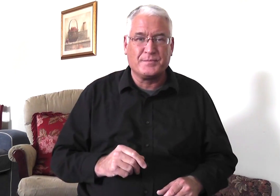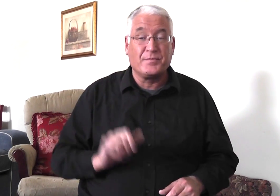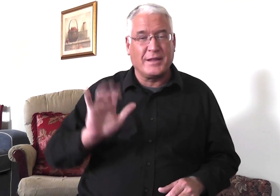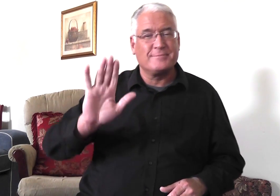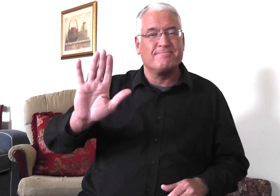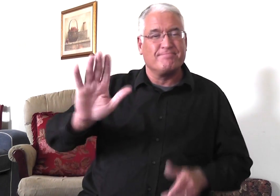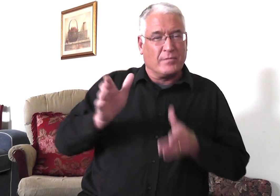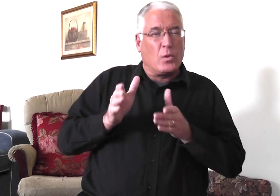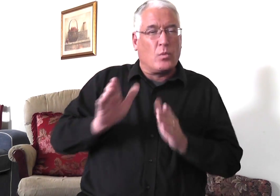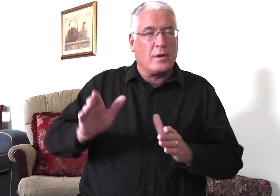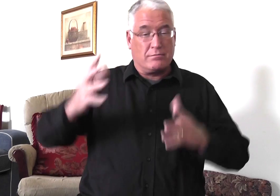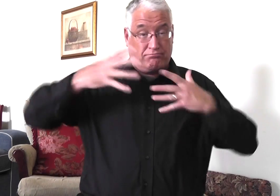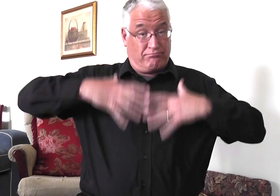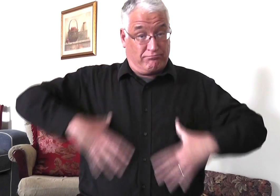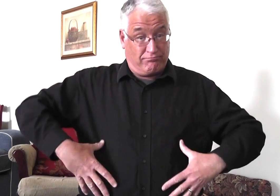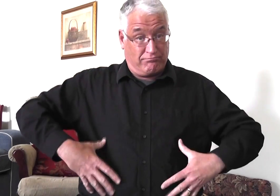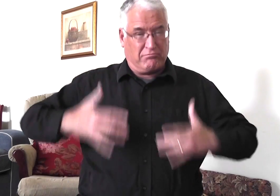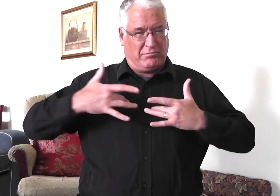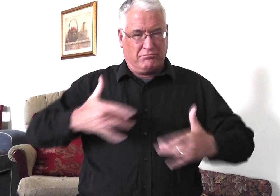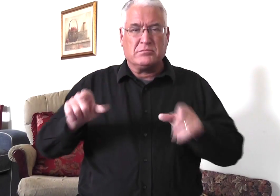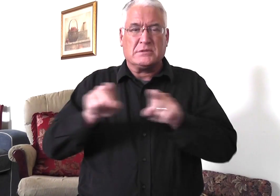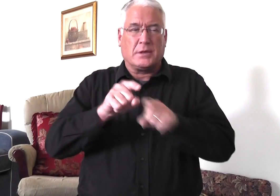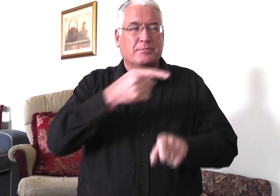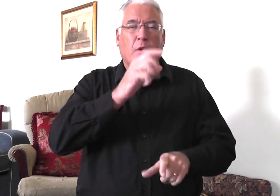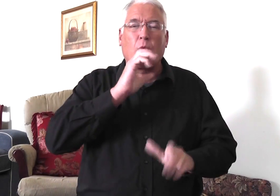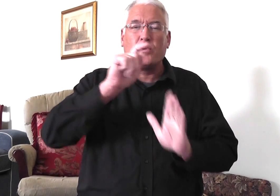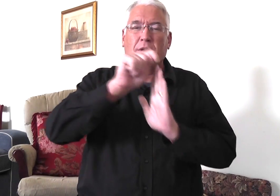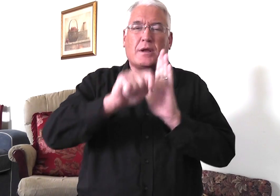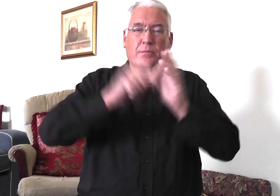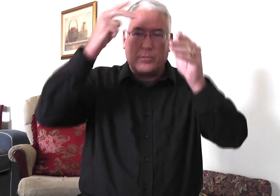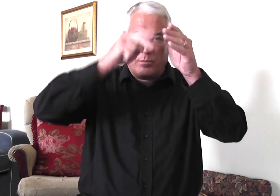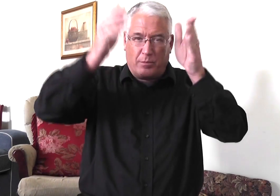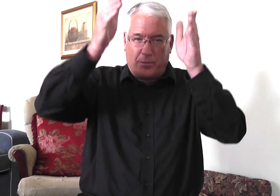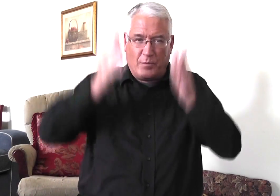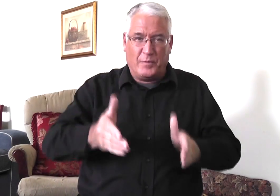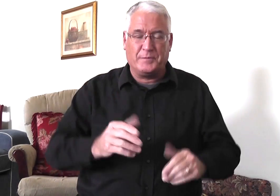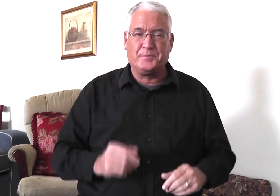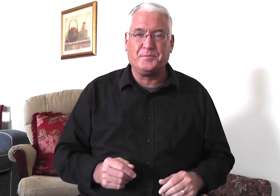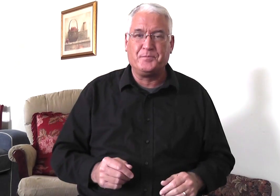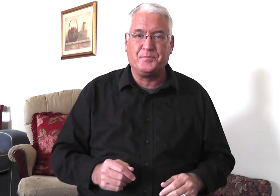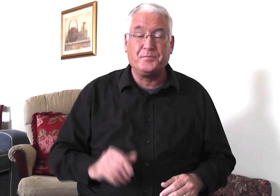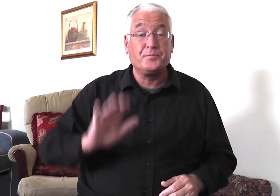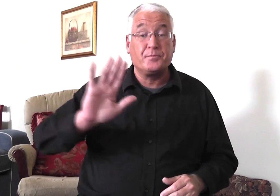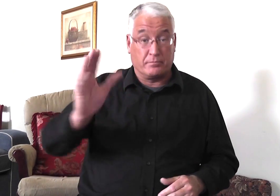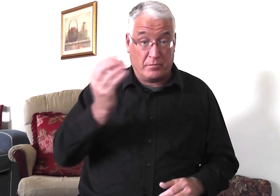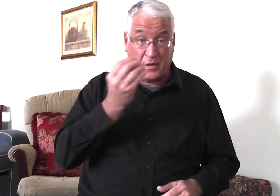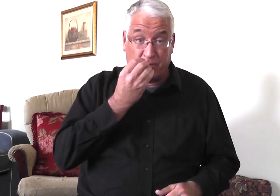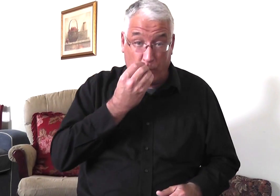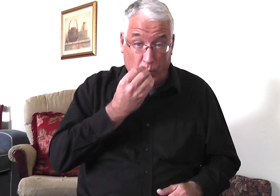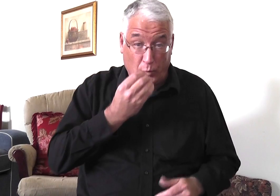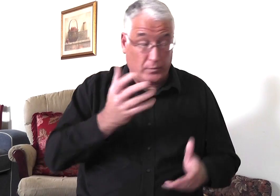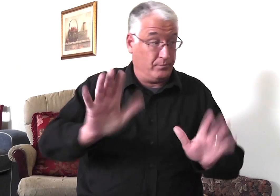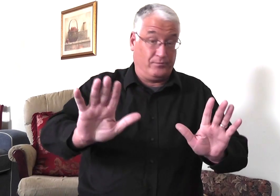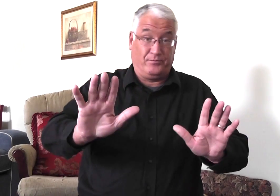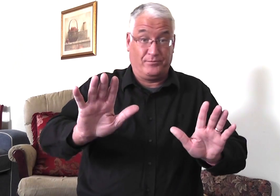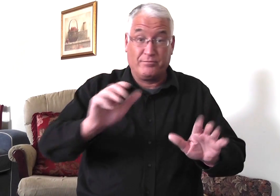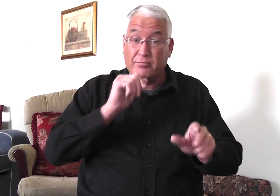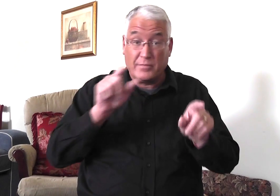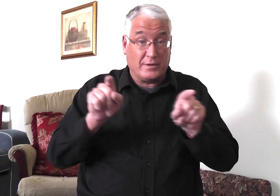waist was made of leather. That was his way of dress, and it was the same as the Old Testament prophets dressed. What did he